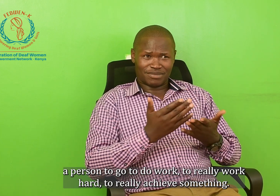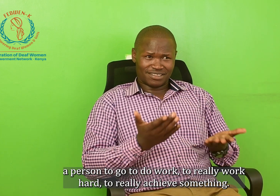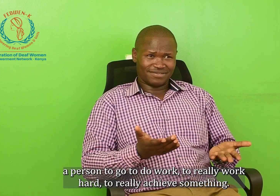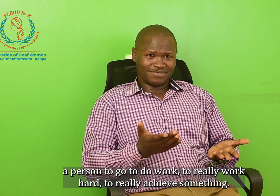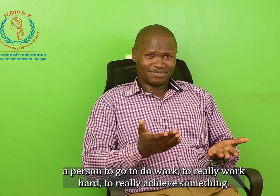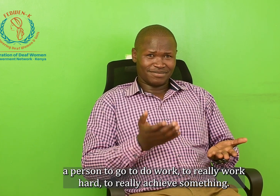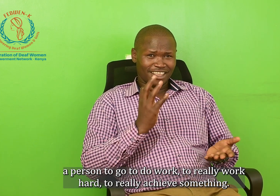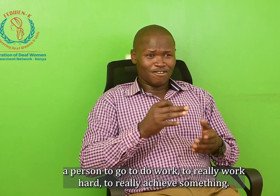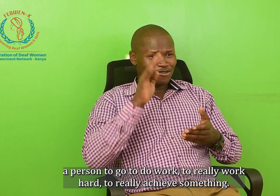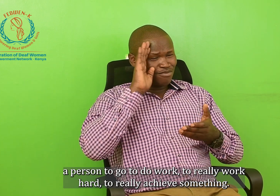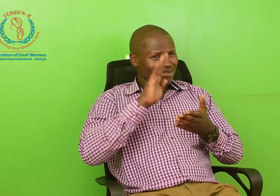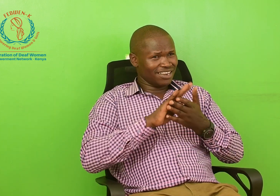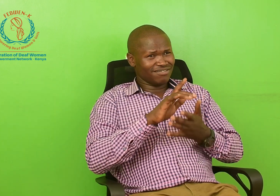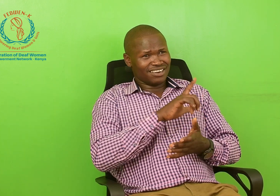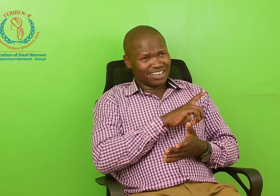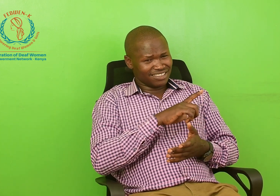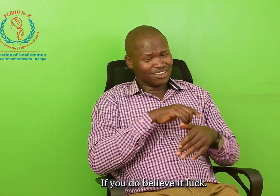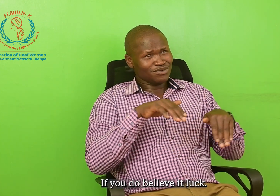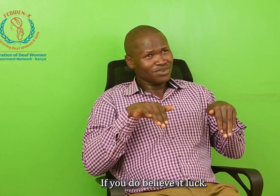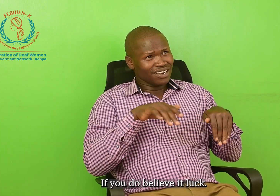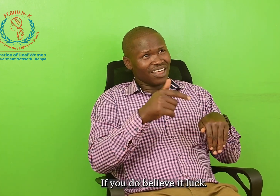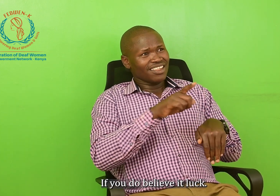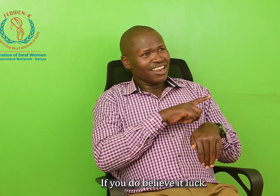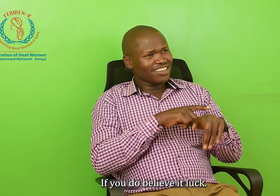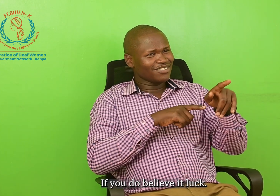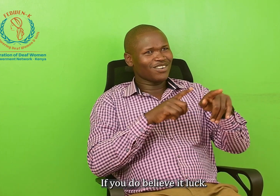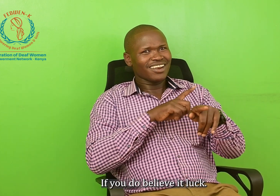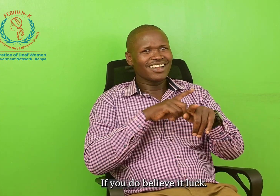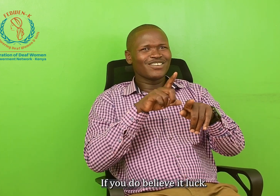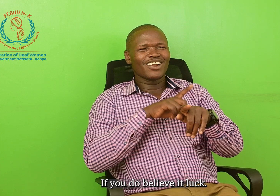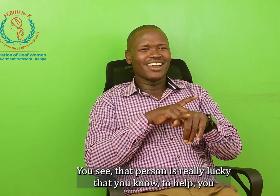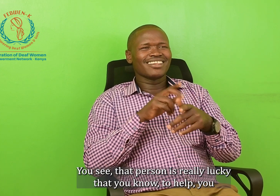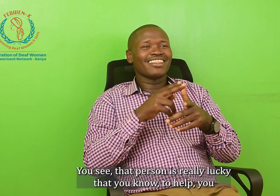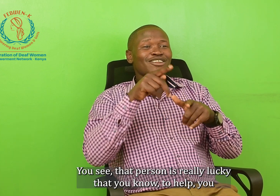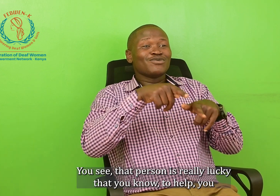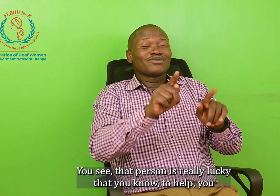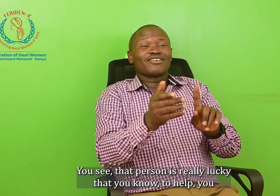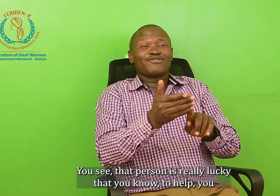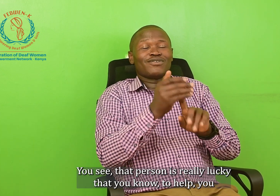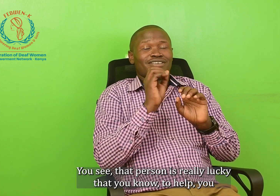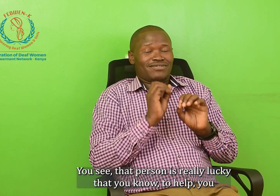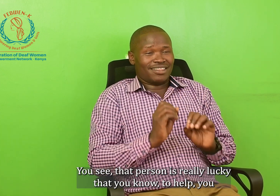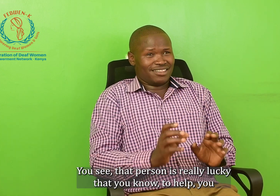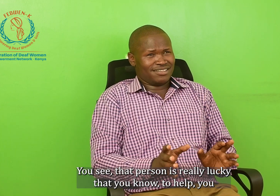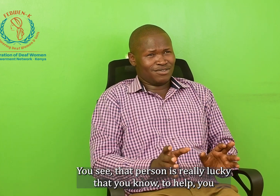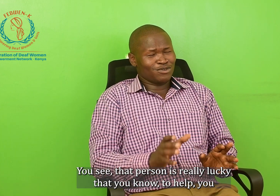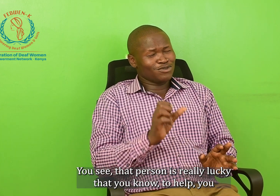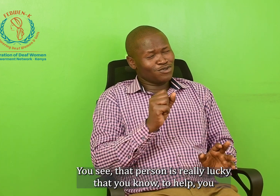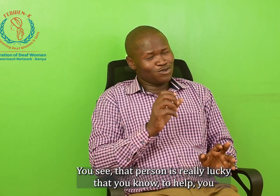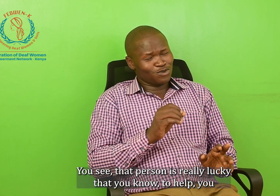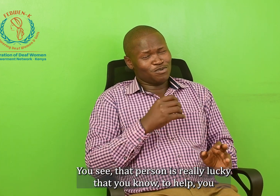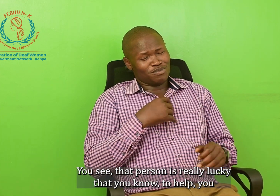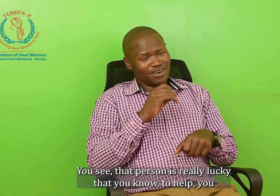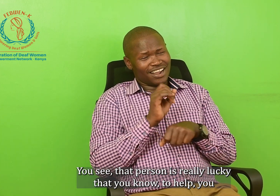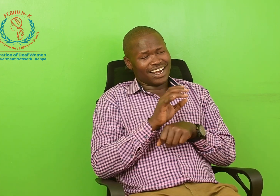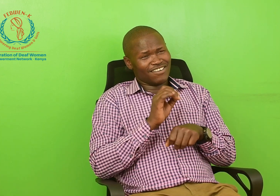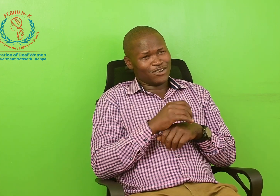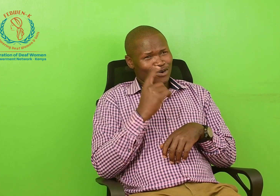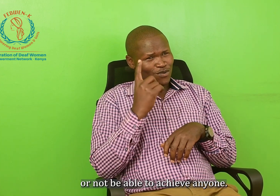to really achieve something. If you do believe in luck, you say that person is really lucky, that will not help you, or you will not